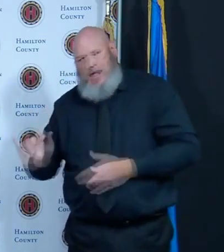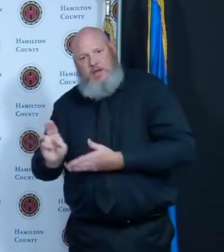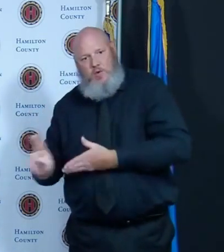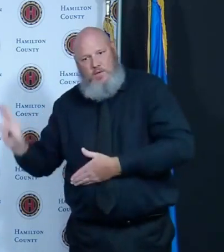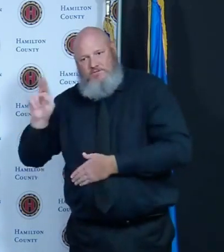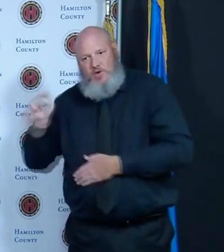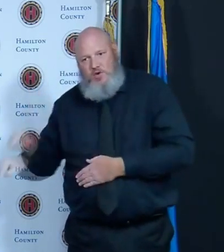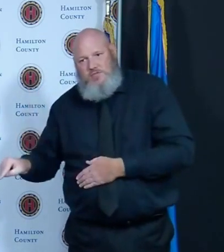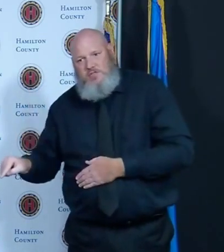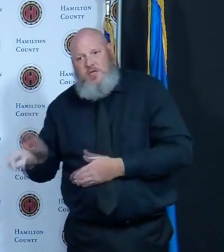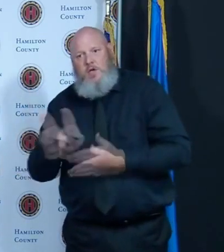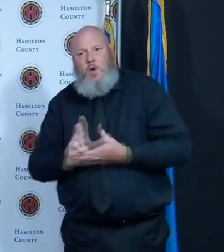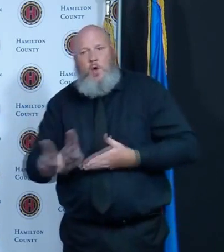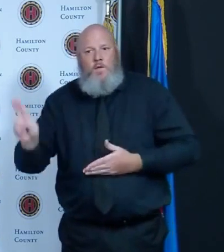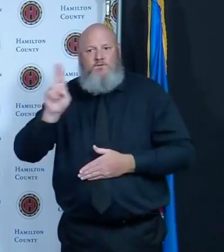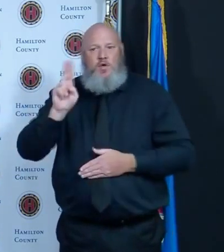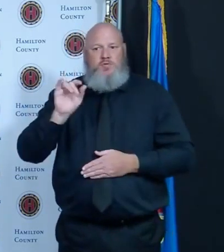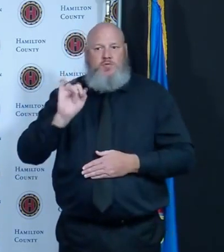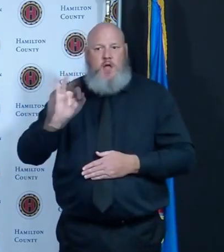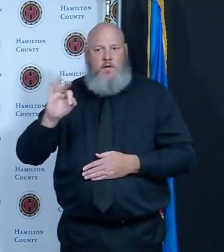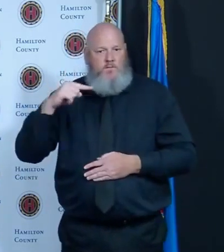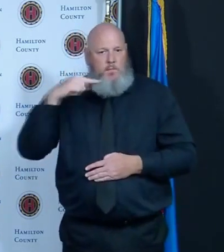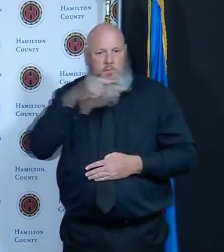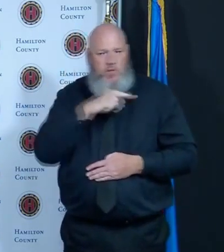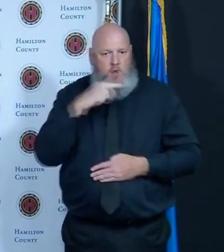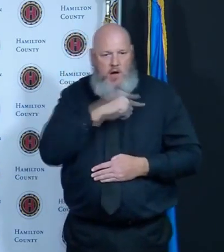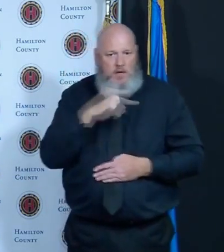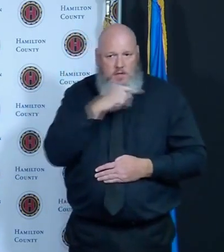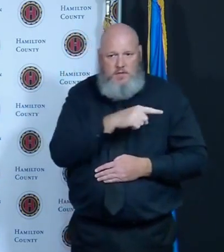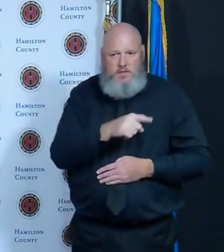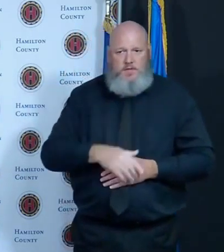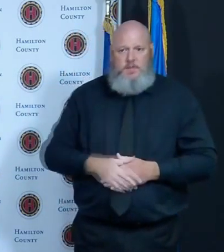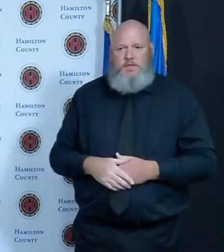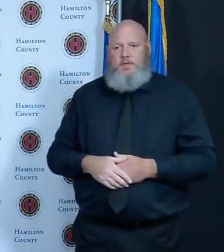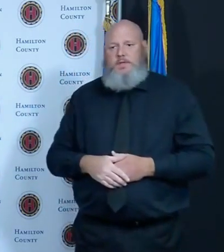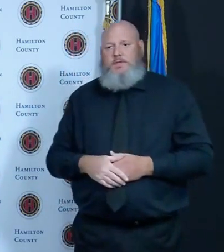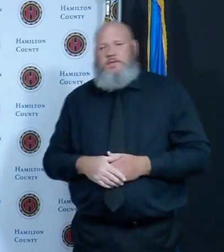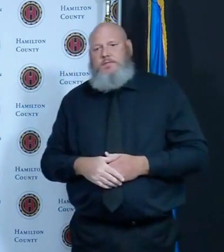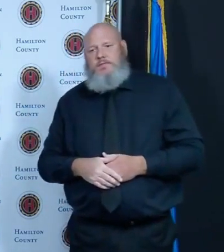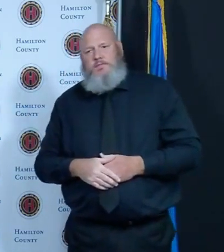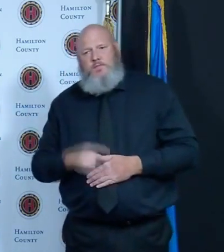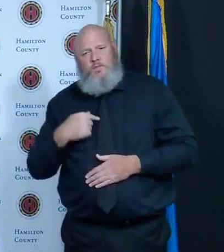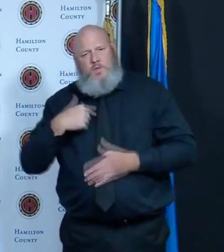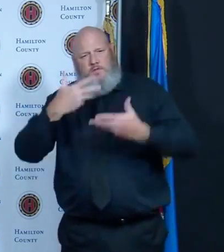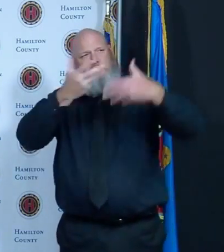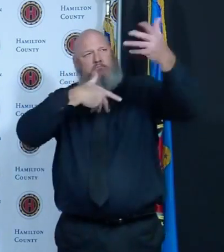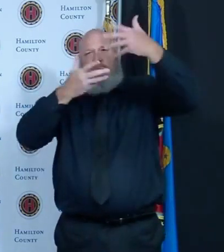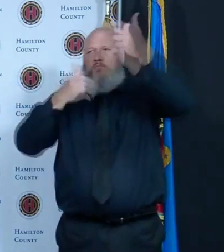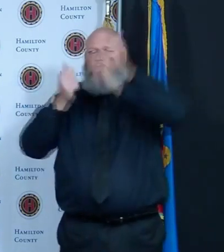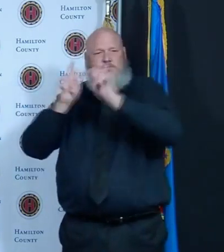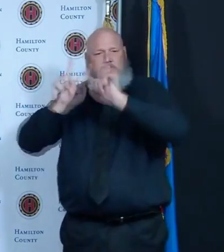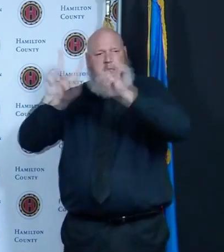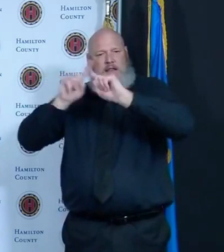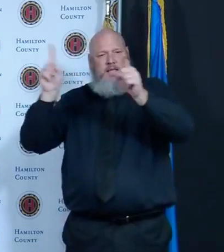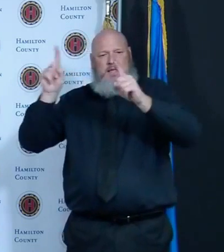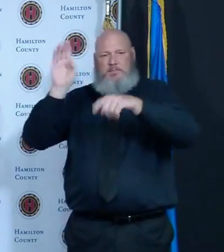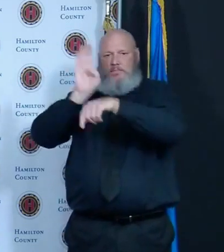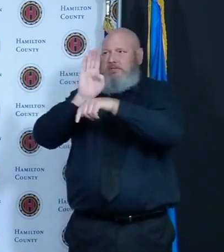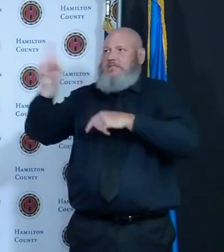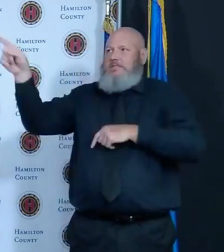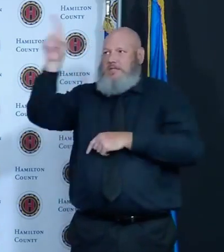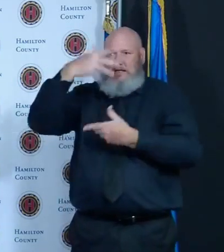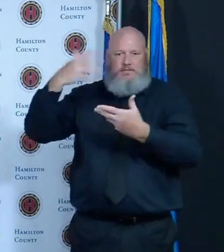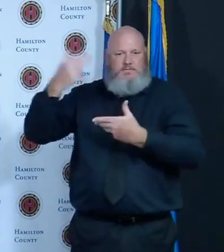University, and the list goes on and on. The American Athletic Conference was client number 1 And we were able last week to provide an emergency